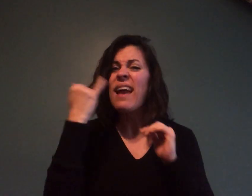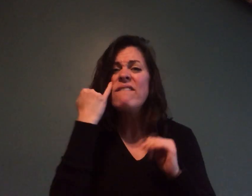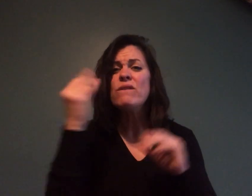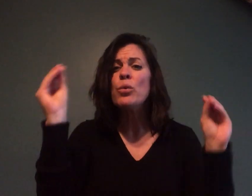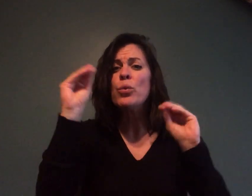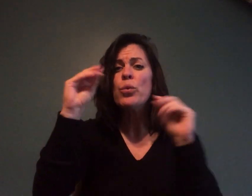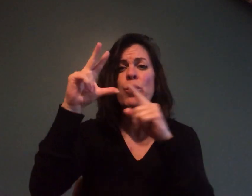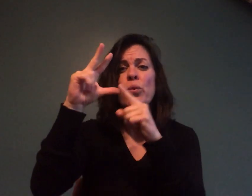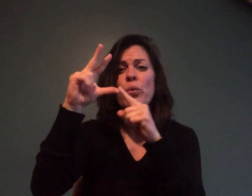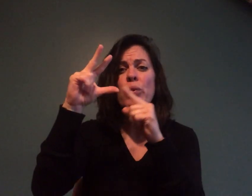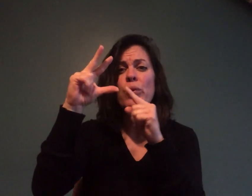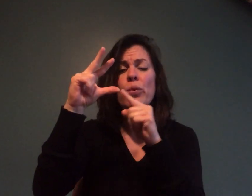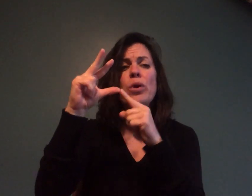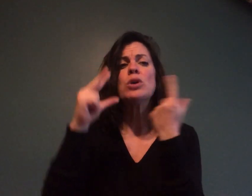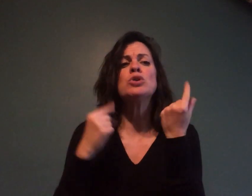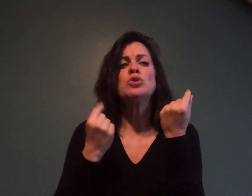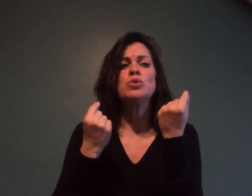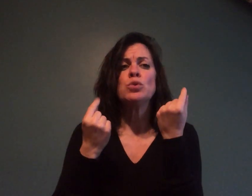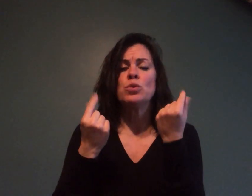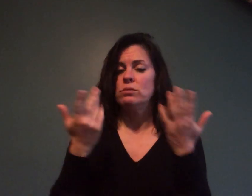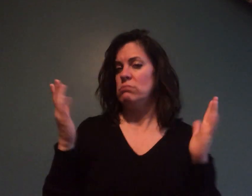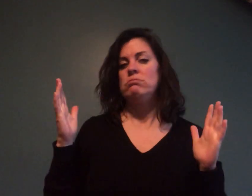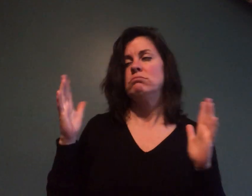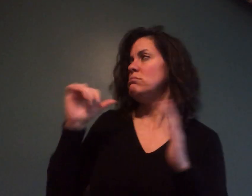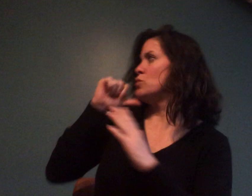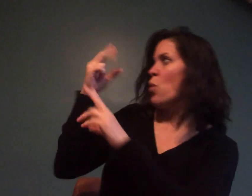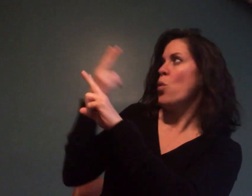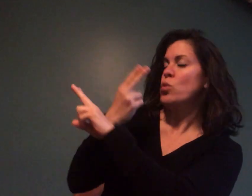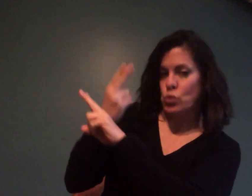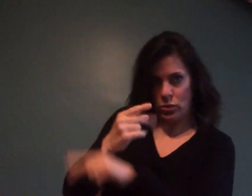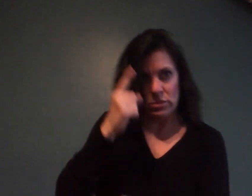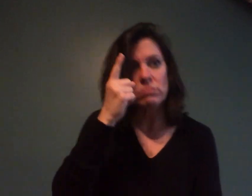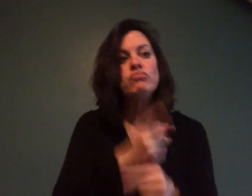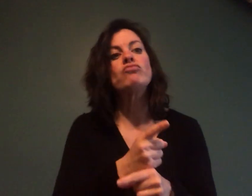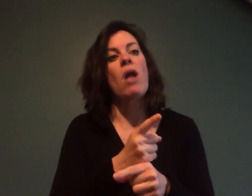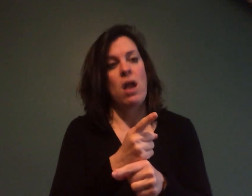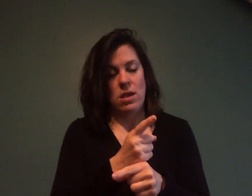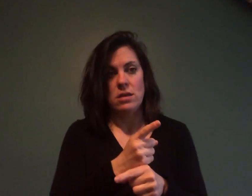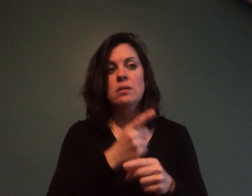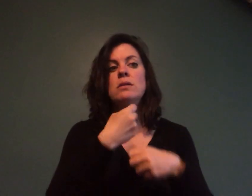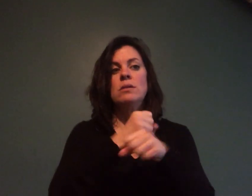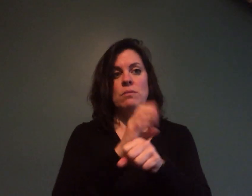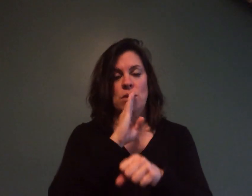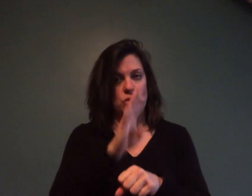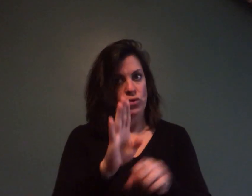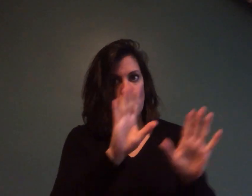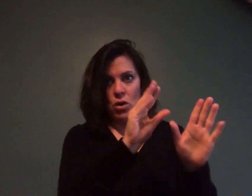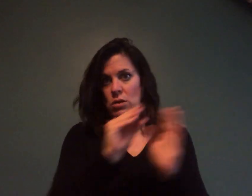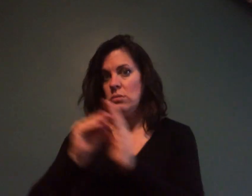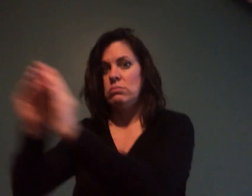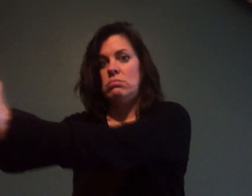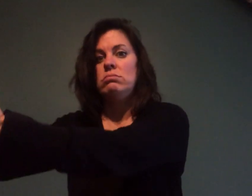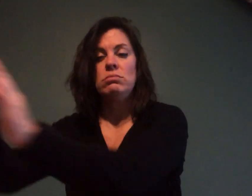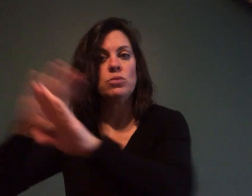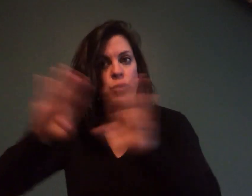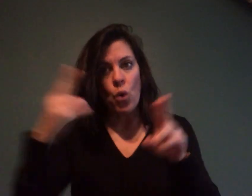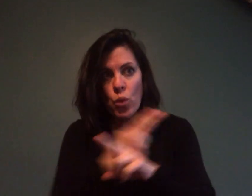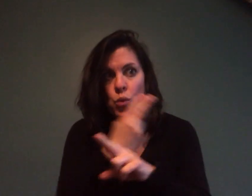we tag it and make sure that it is out of service, okay? Why can't we put electrical tape around the cord, Megan?